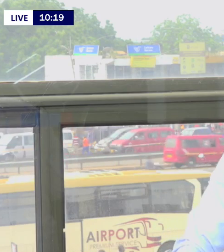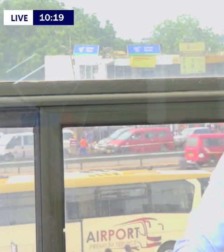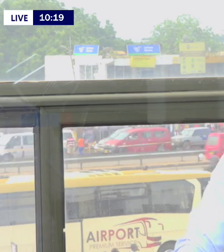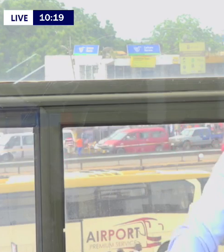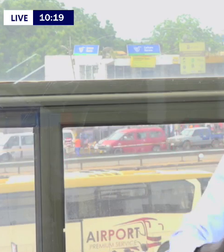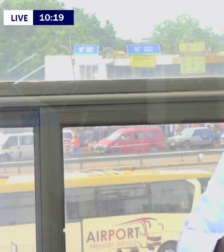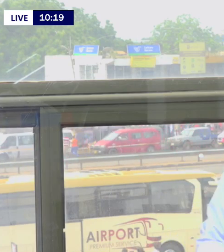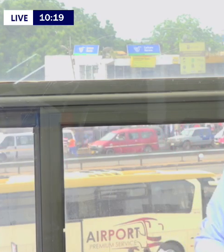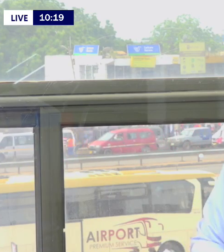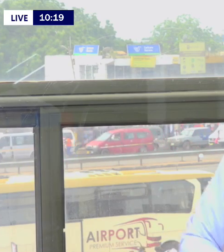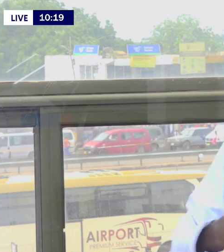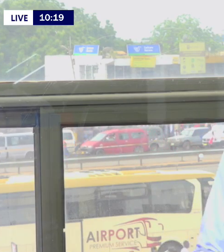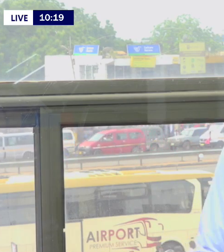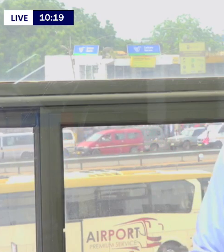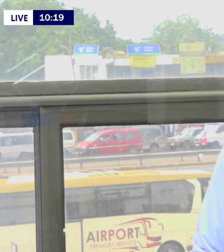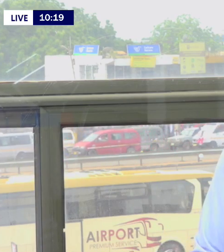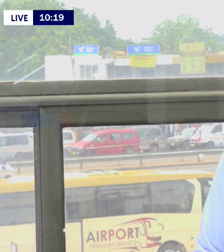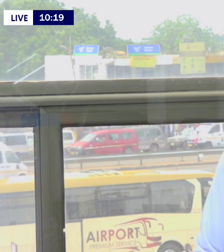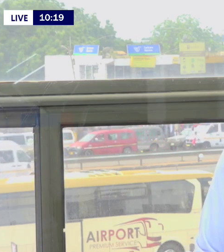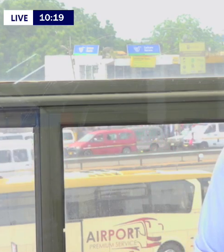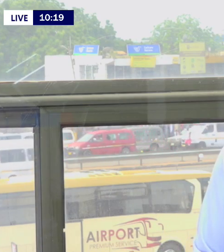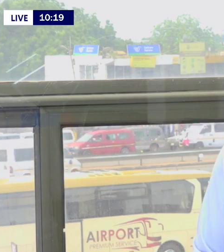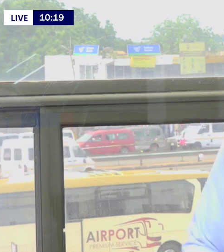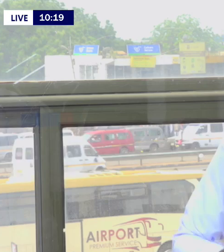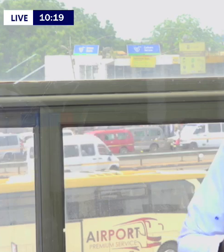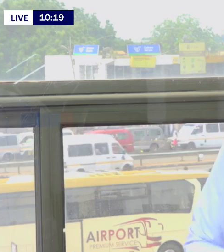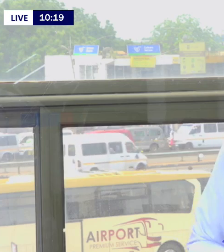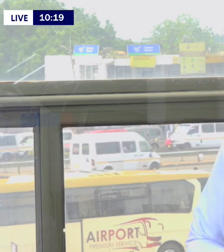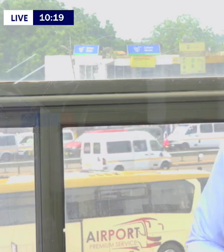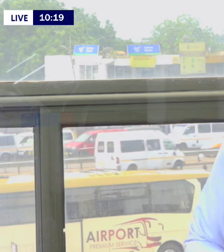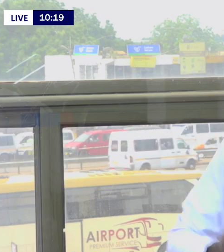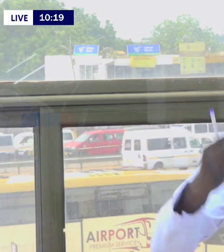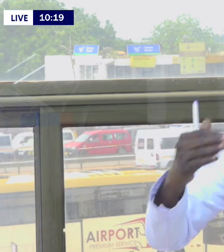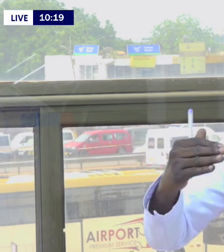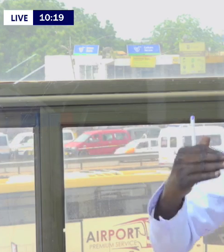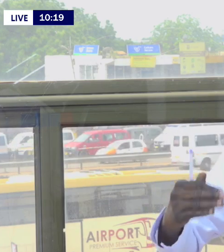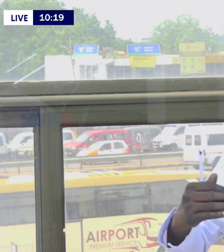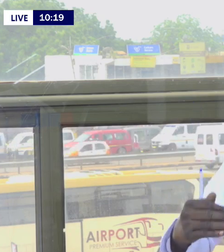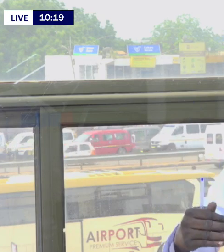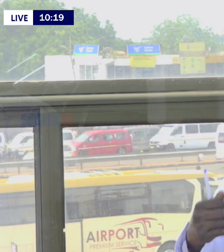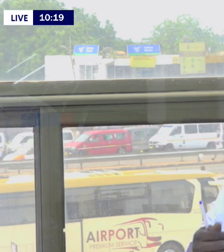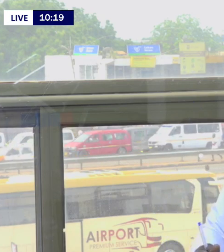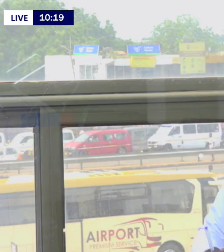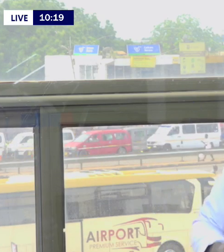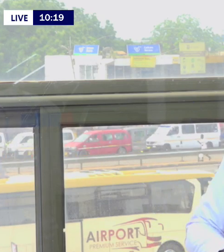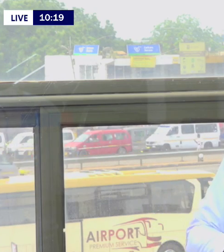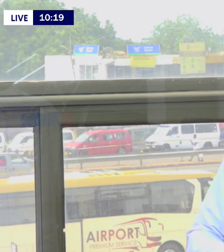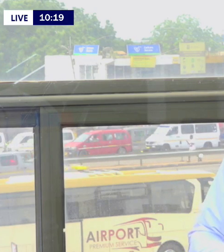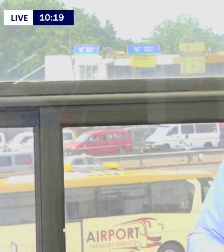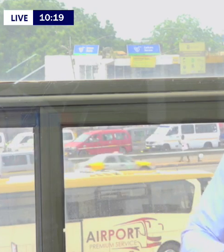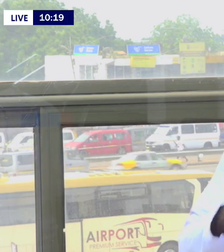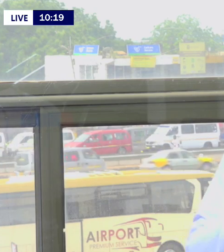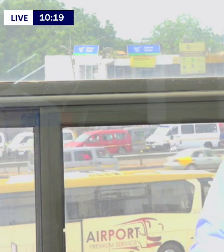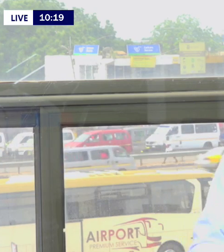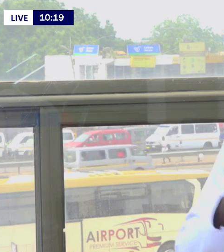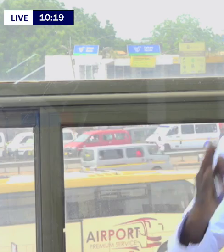wo. Nti aban no aba wo me sika no wey no any dey keka ho a yi si e ka no abepim ne